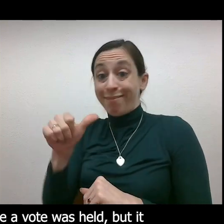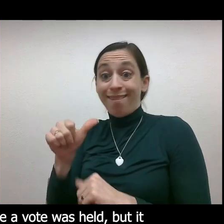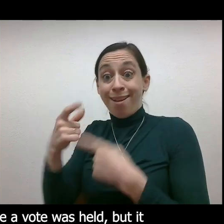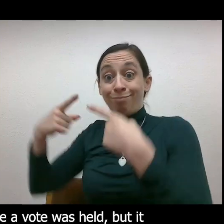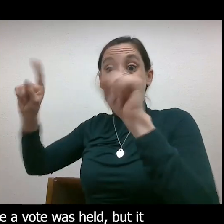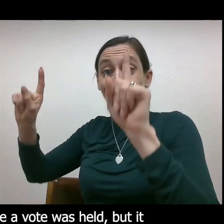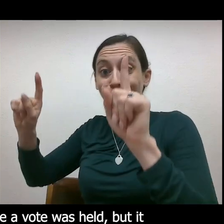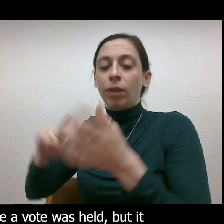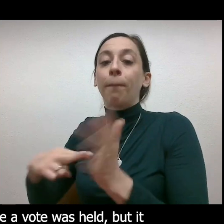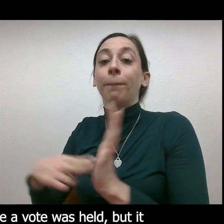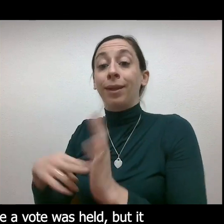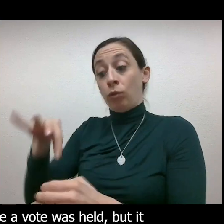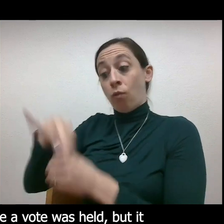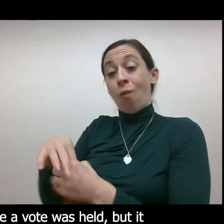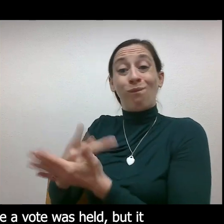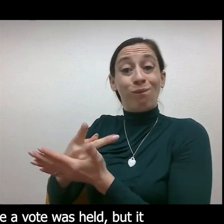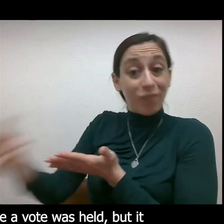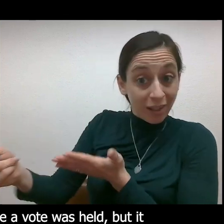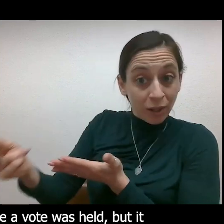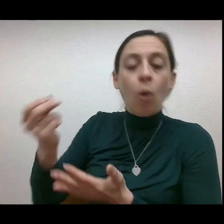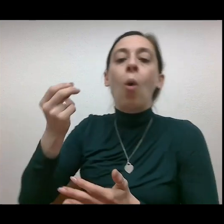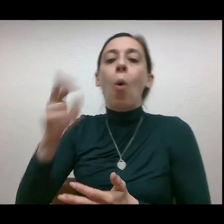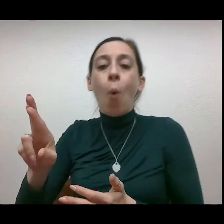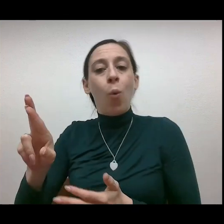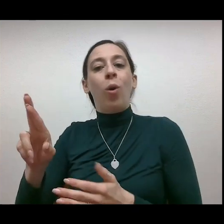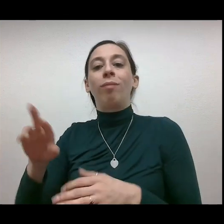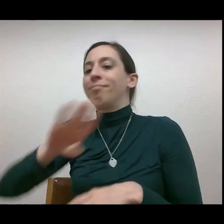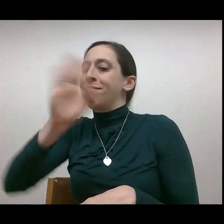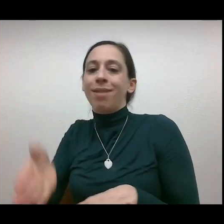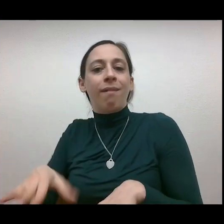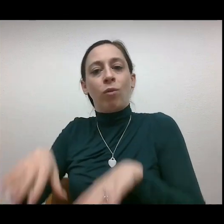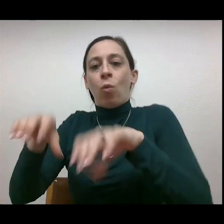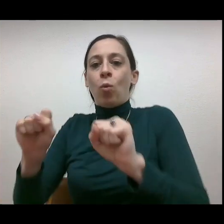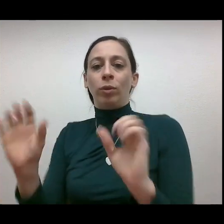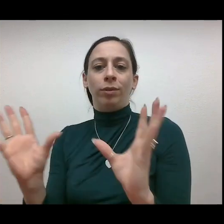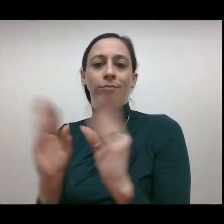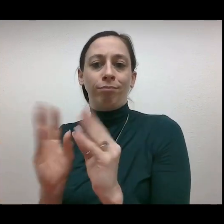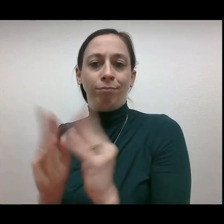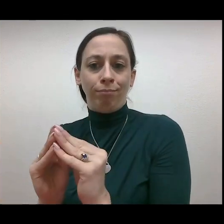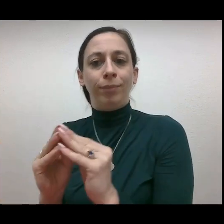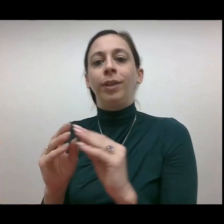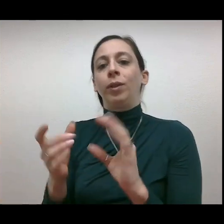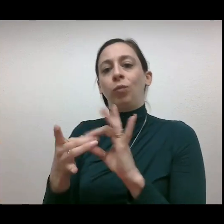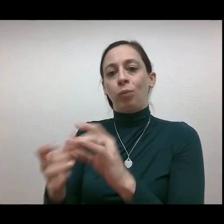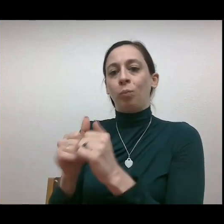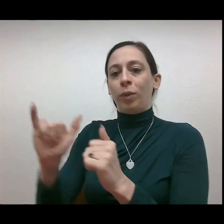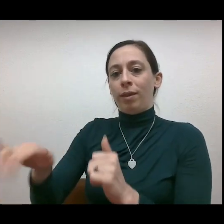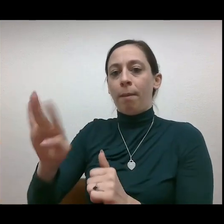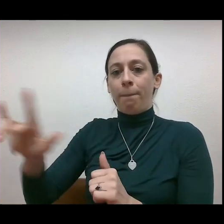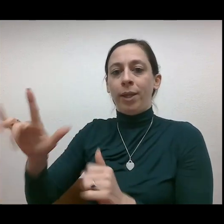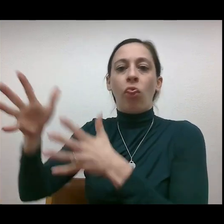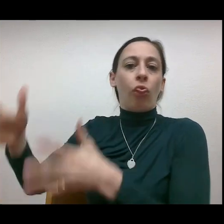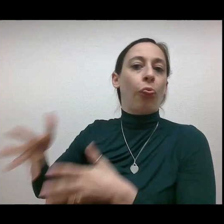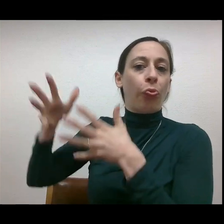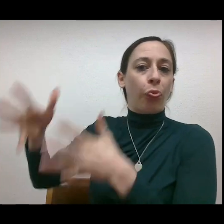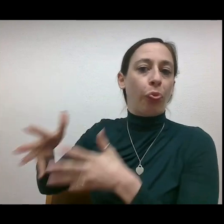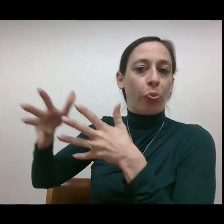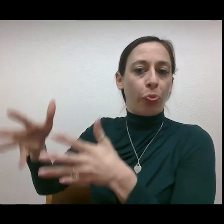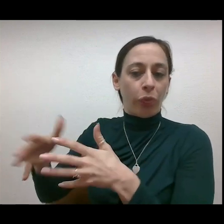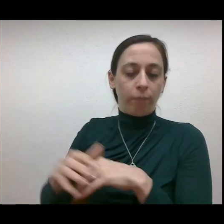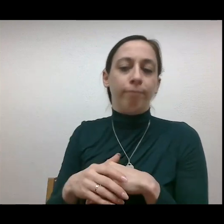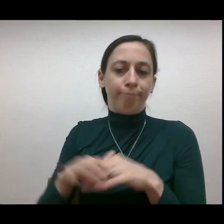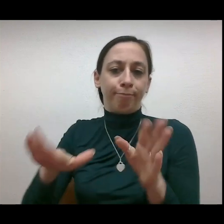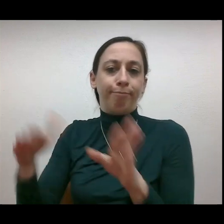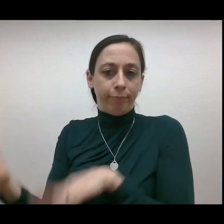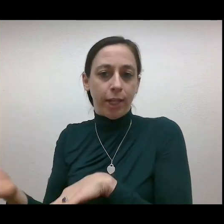If it doesn't pass, that might be because a vote was held and failed, or it was left pending, or there was